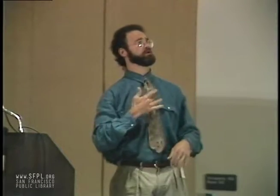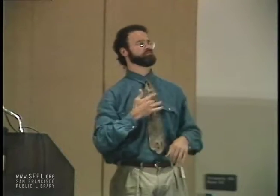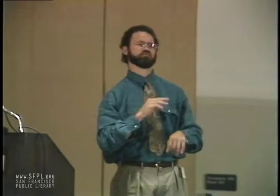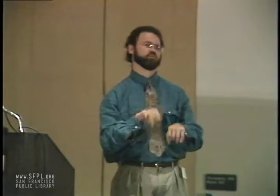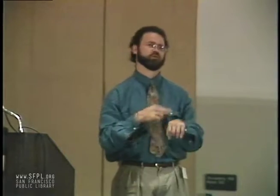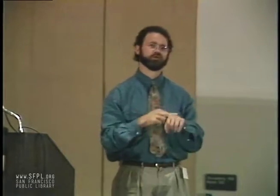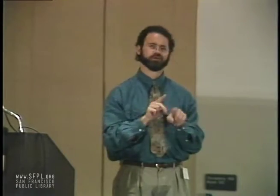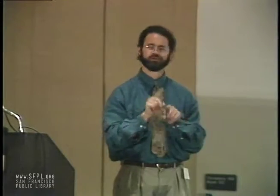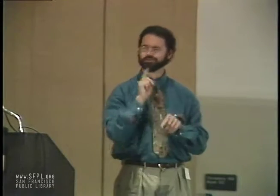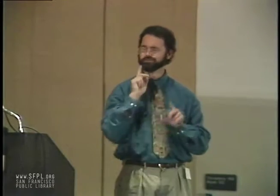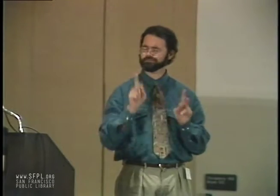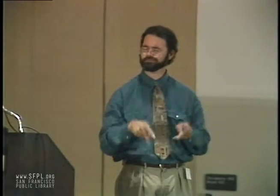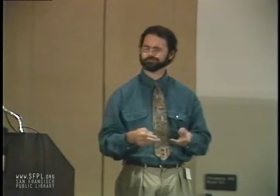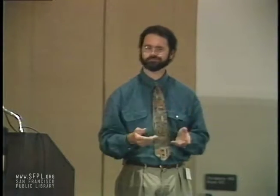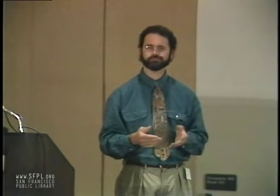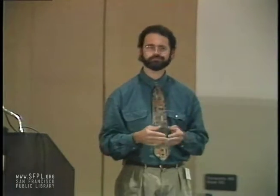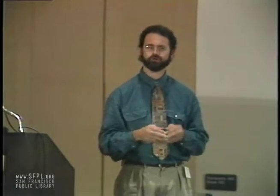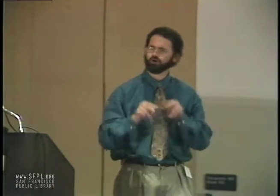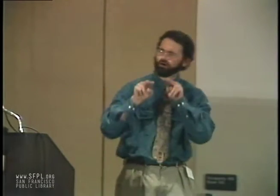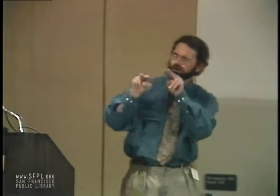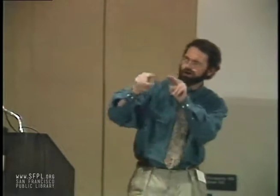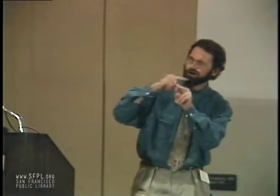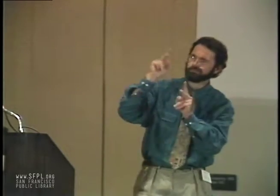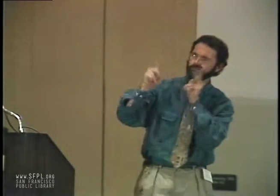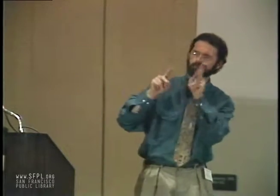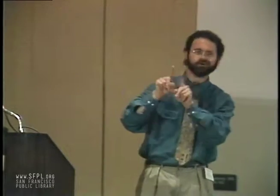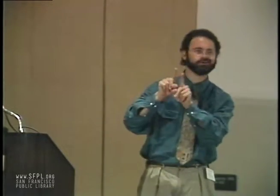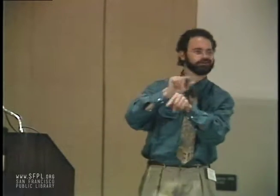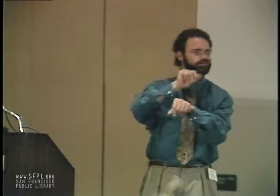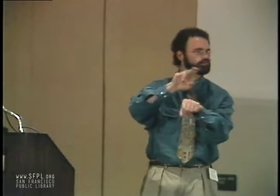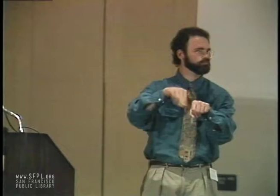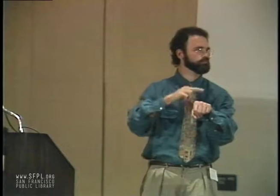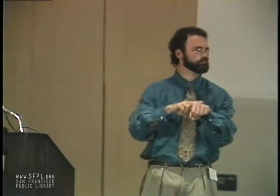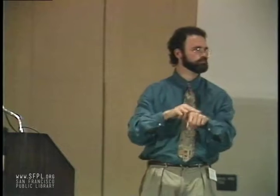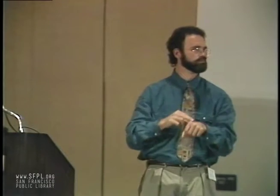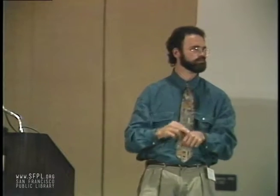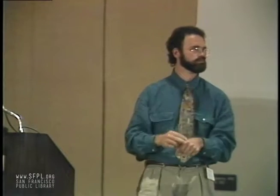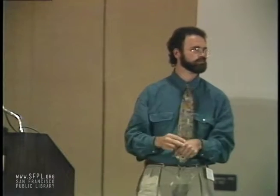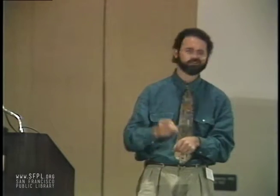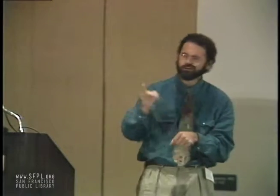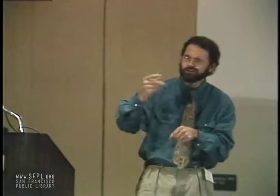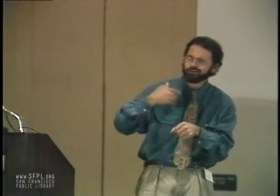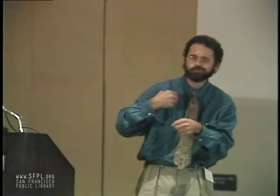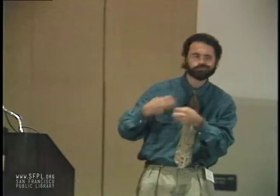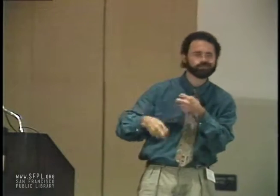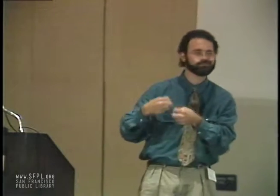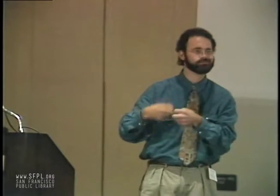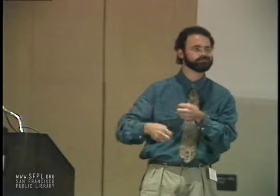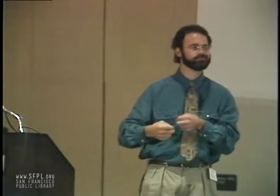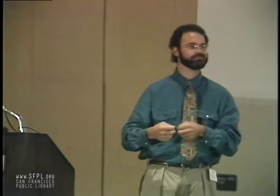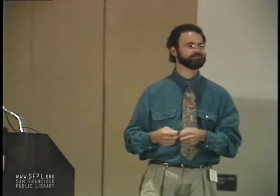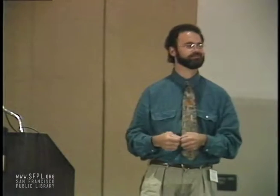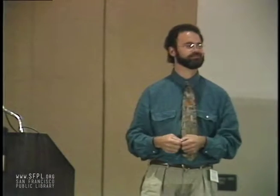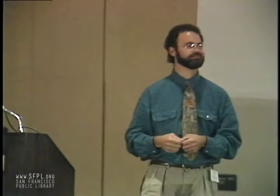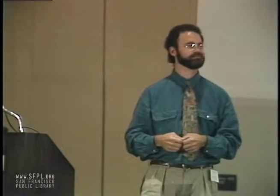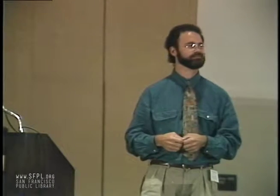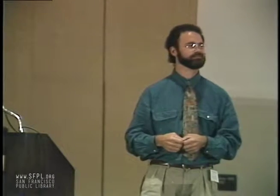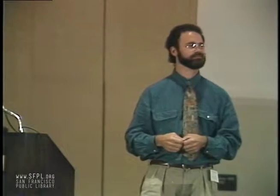yet that little boy, you know, had no idea that that's the way the world was. He thought that he was normal and that the hearing